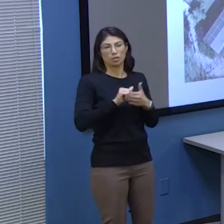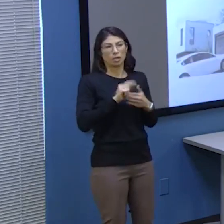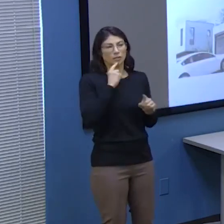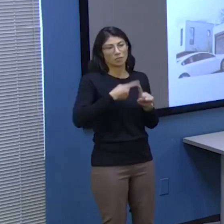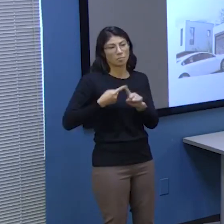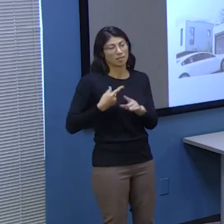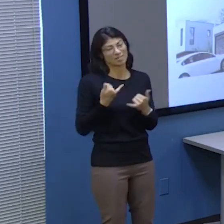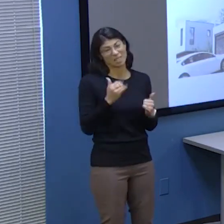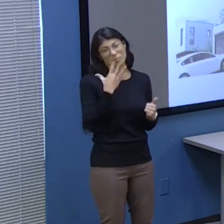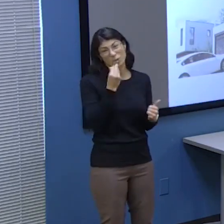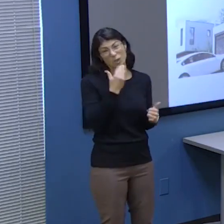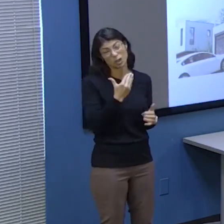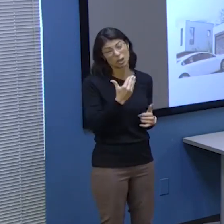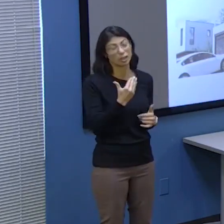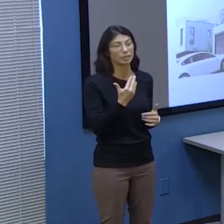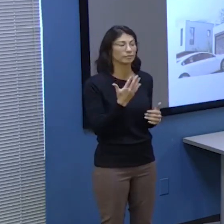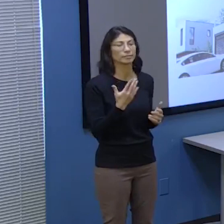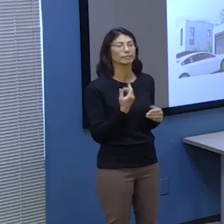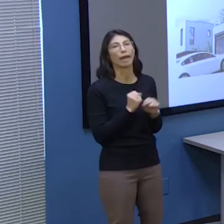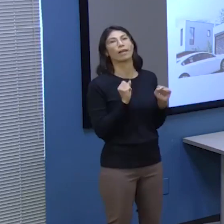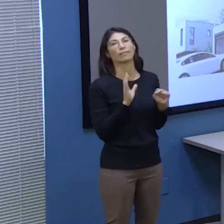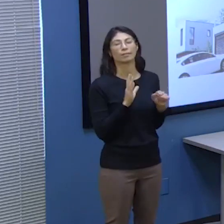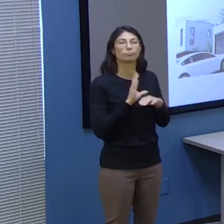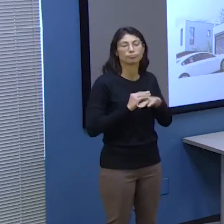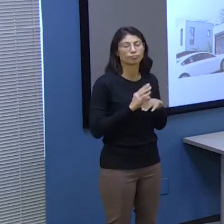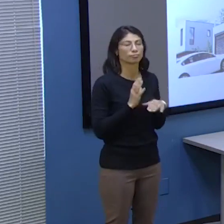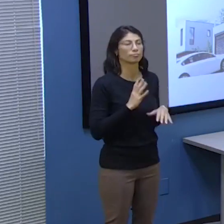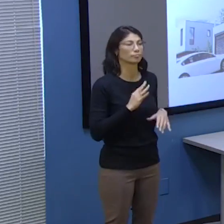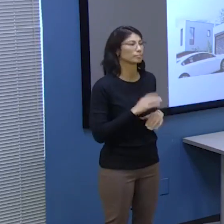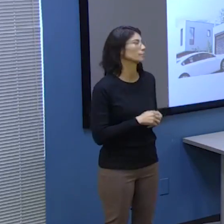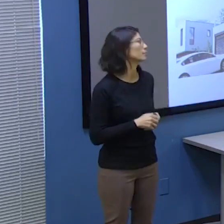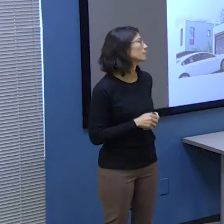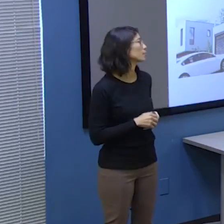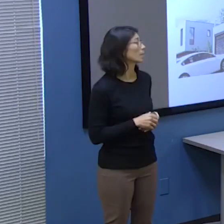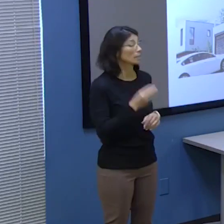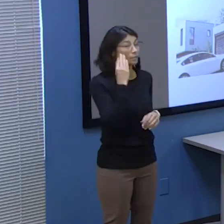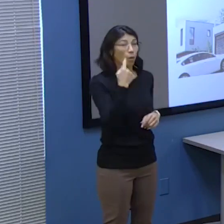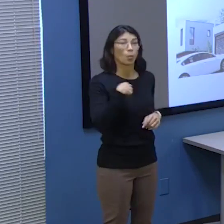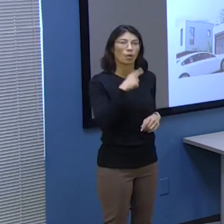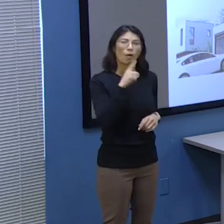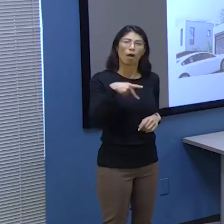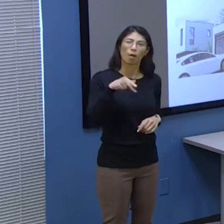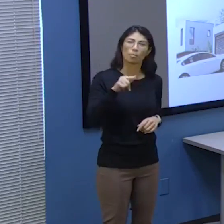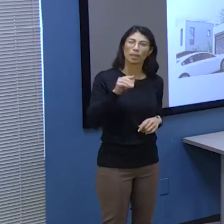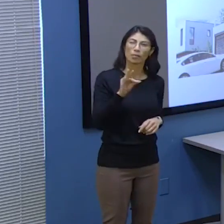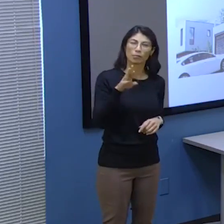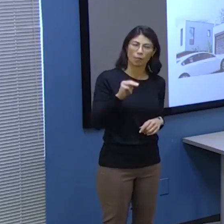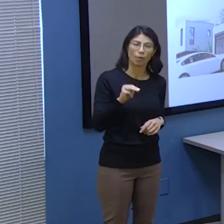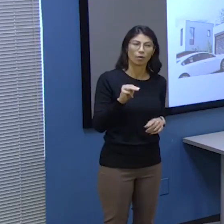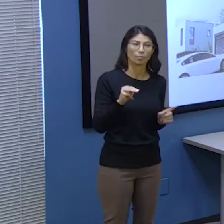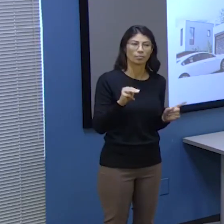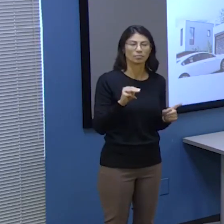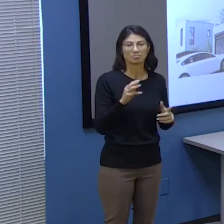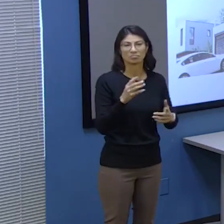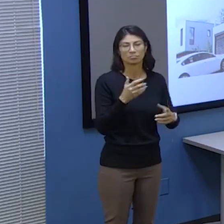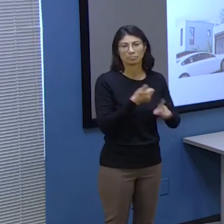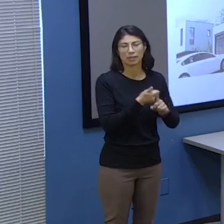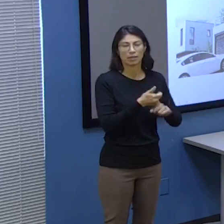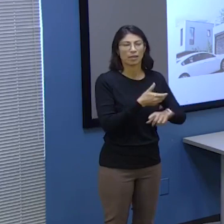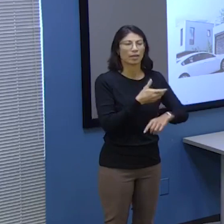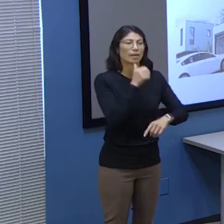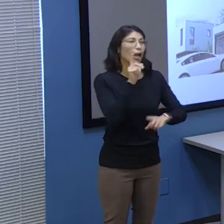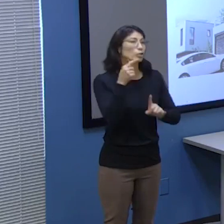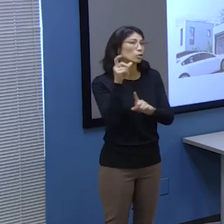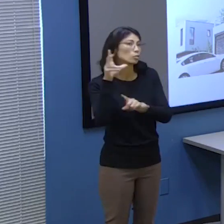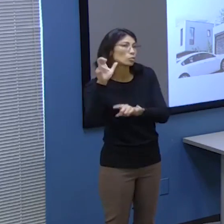savings. So some of the updates, some of the other things. We're a platform. So at Powur, we are not just solar, and